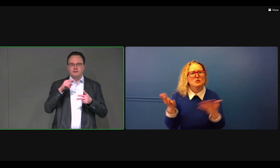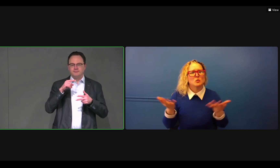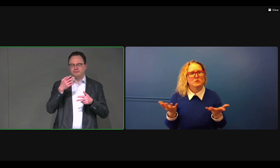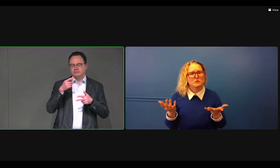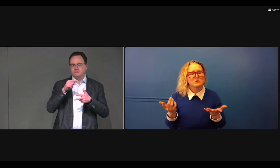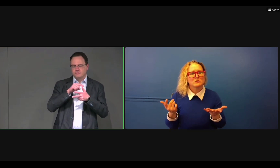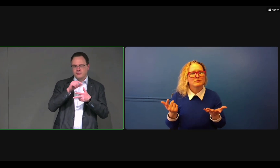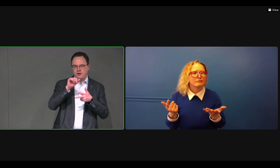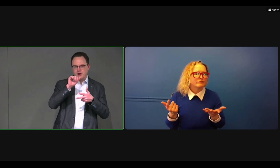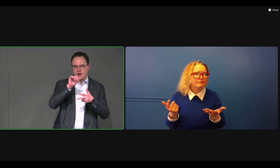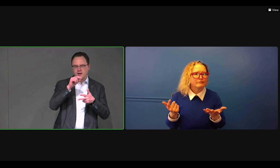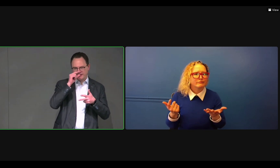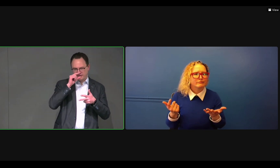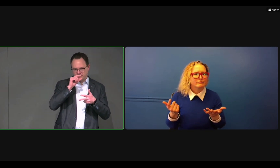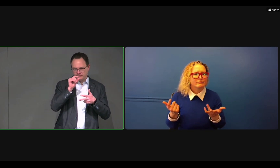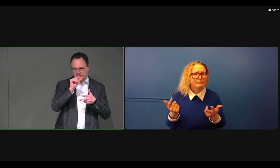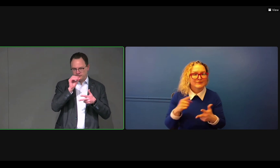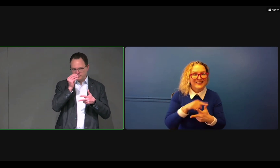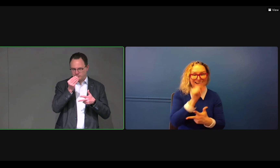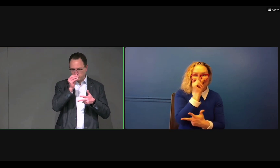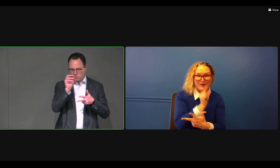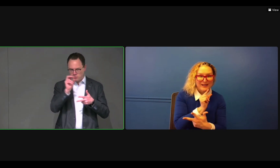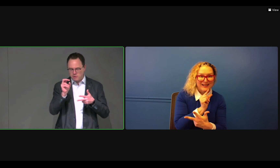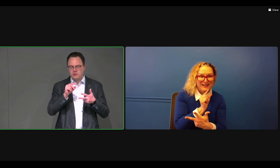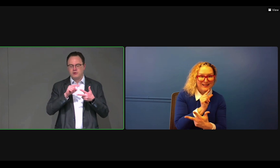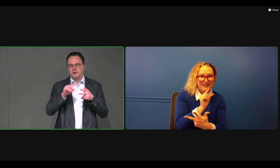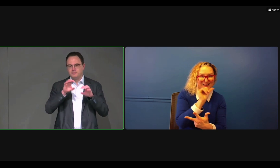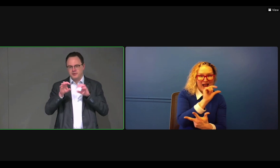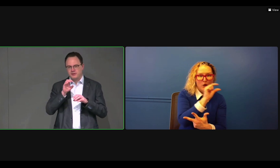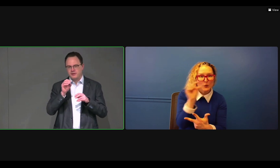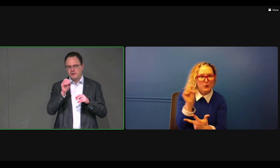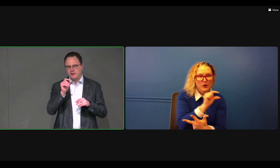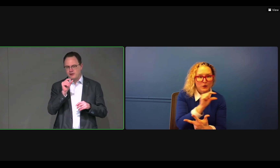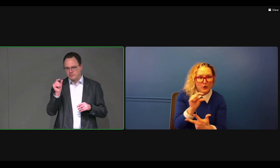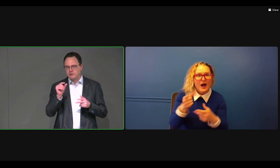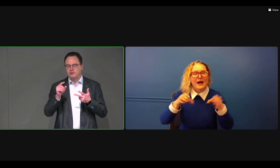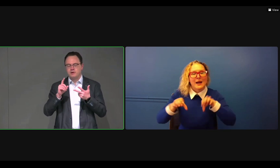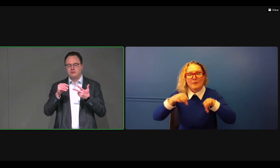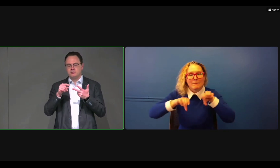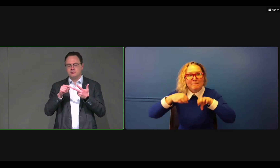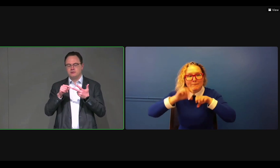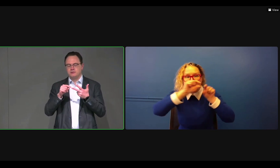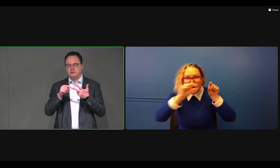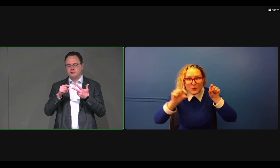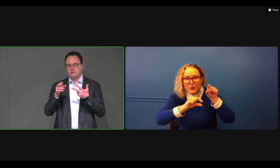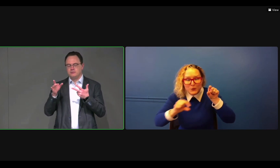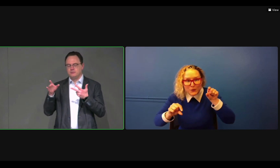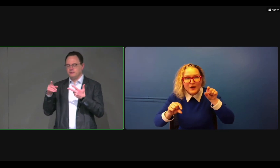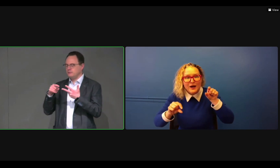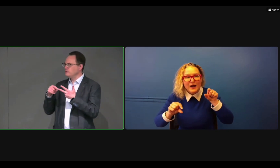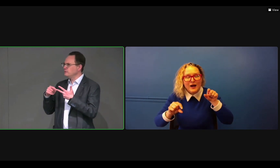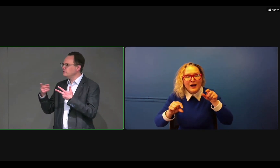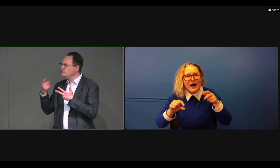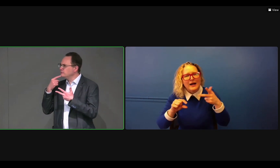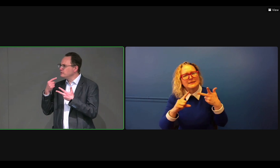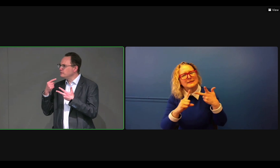To repeat what I understand of the question, we did 3 different projects, one with the Greek alphabet, one with the periodic table,